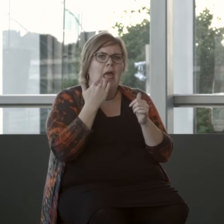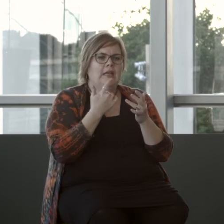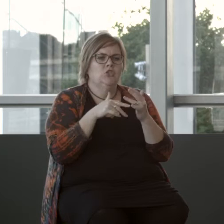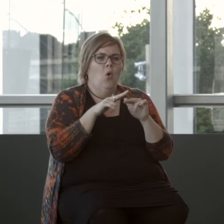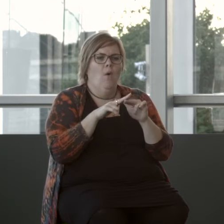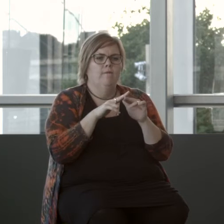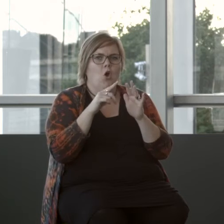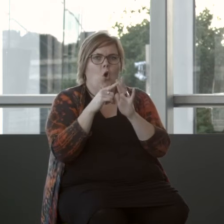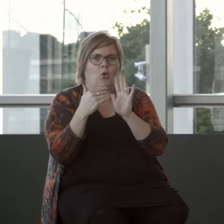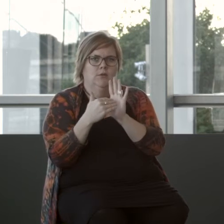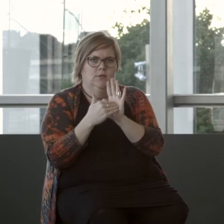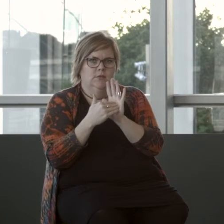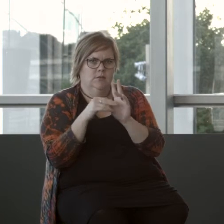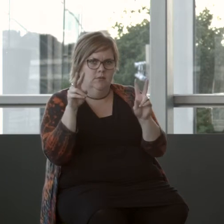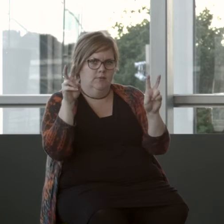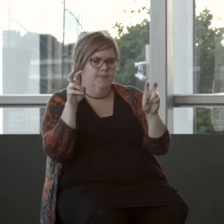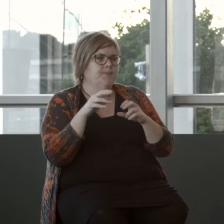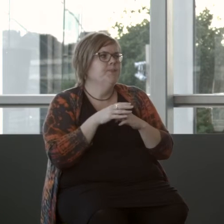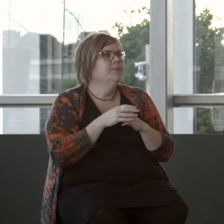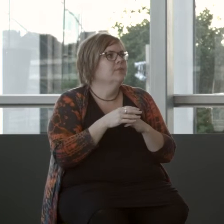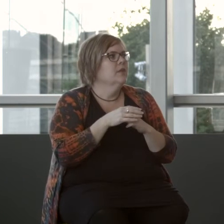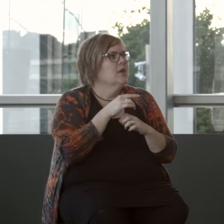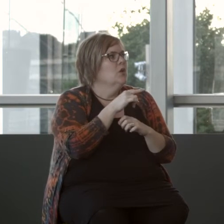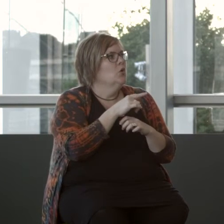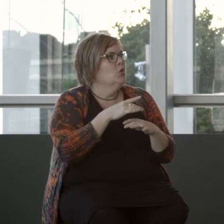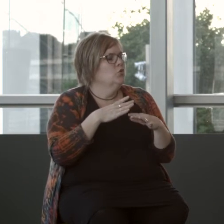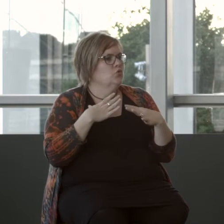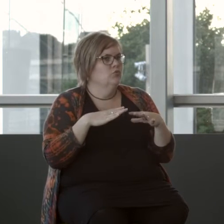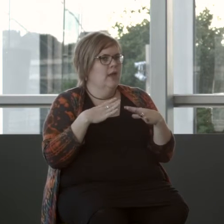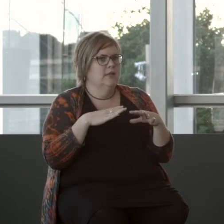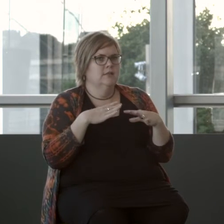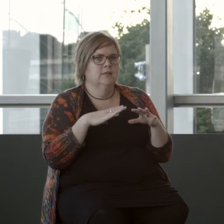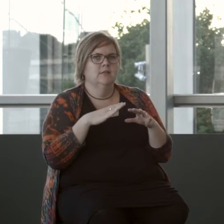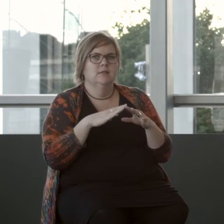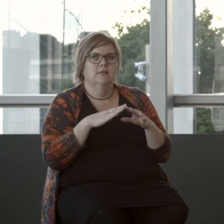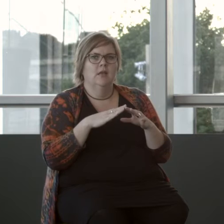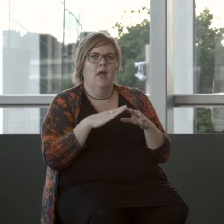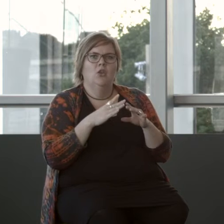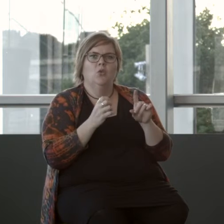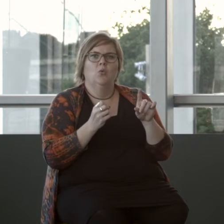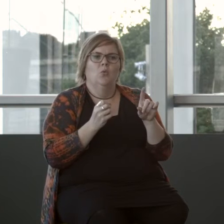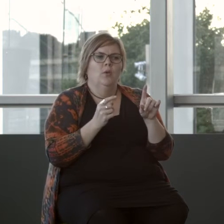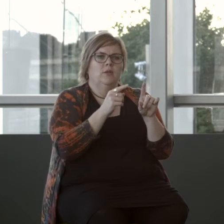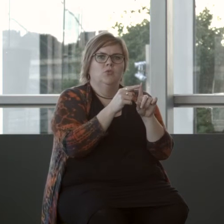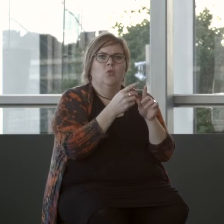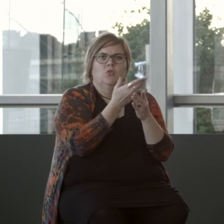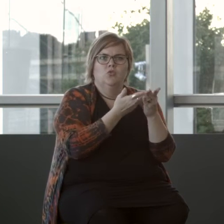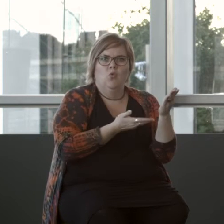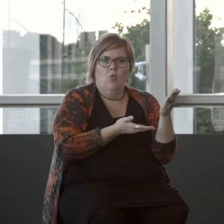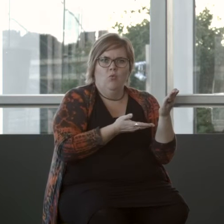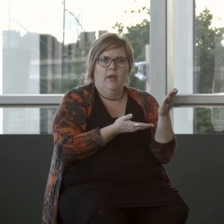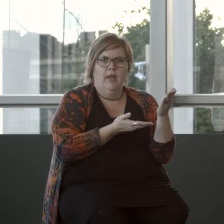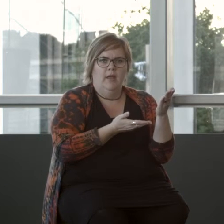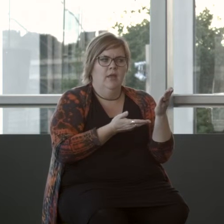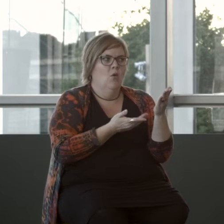mm-hmm. Where you address and return to the story, the life of